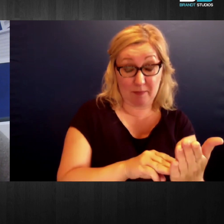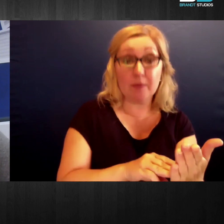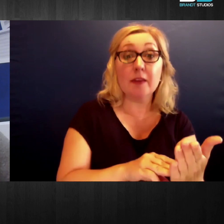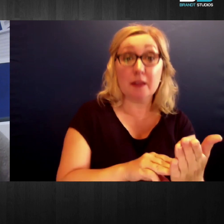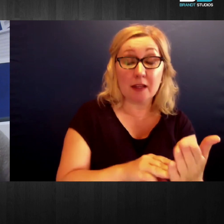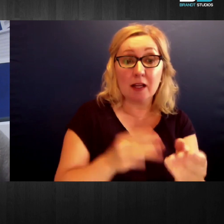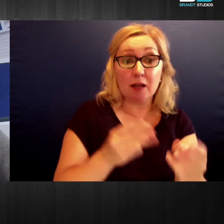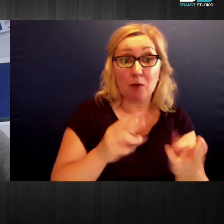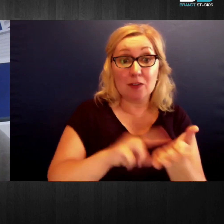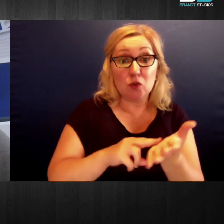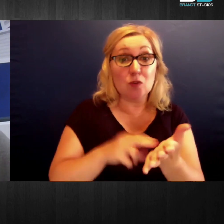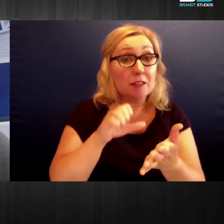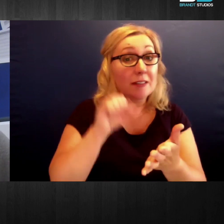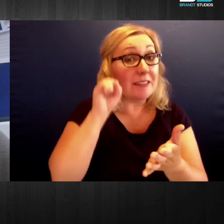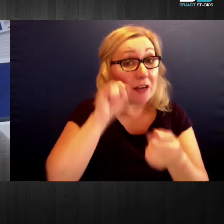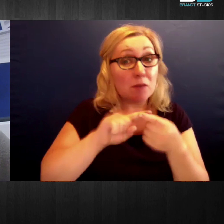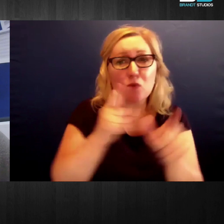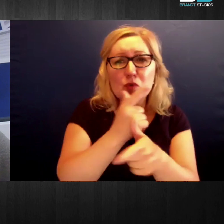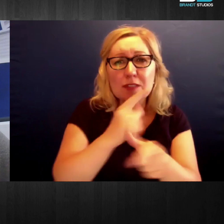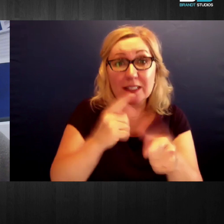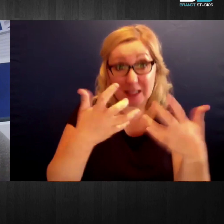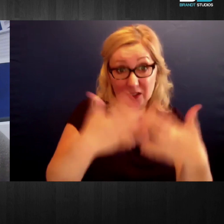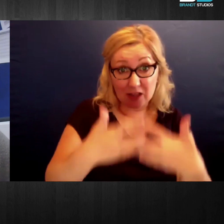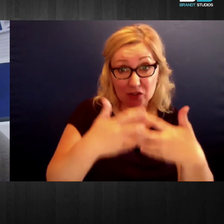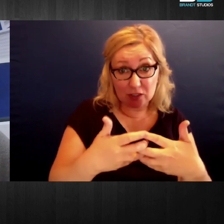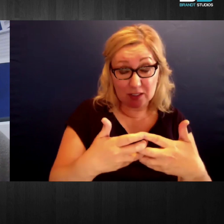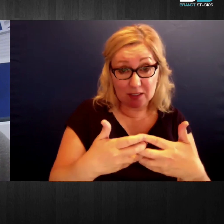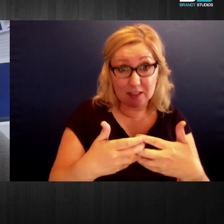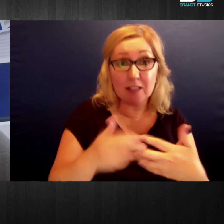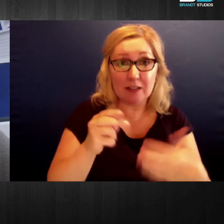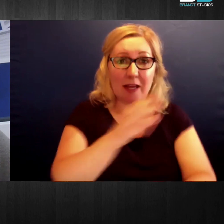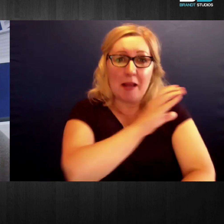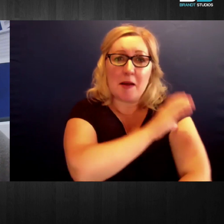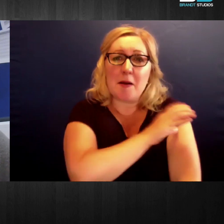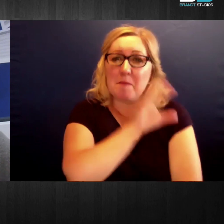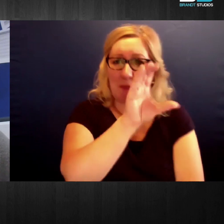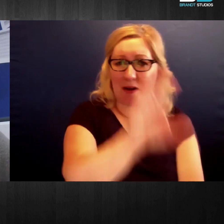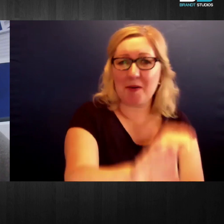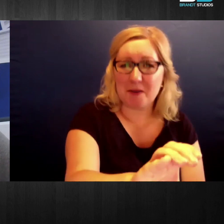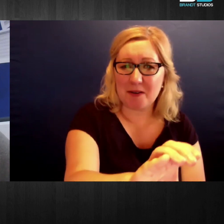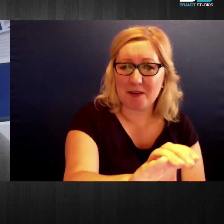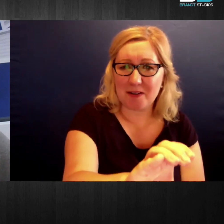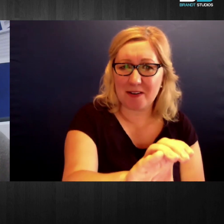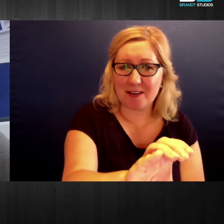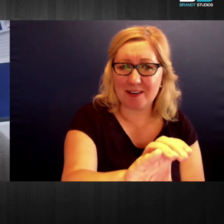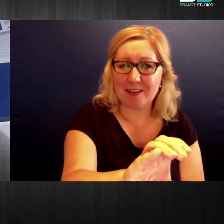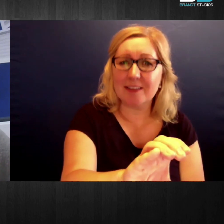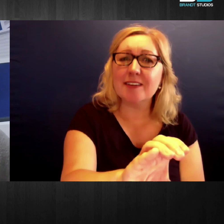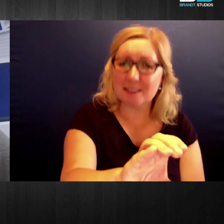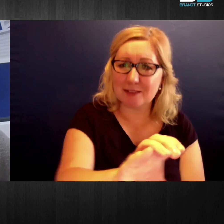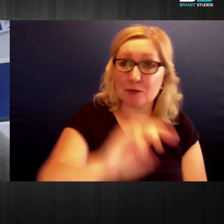empower young people, so giving them the initial kind of skills in around everything from how to use a microphone